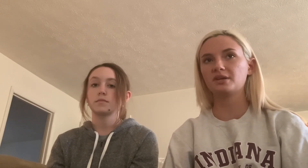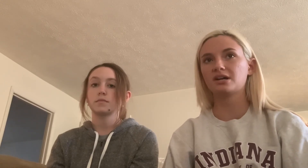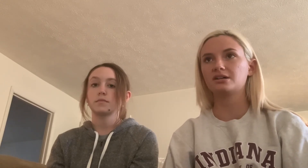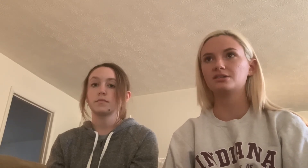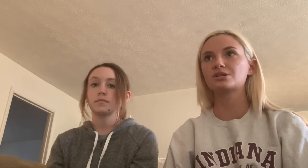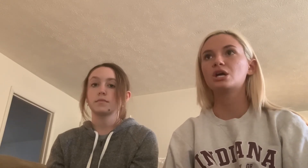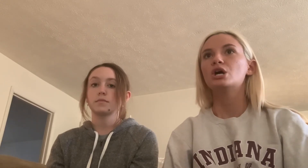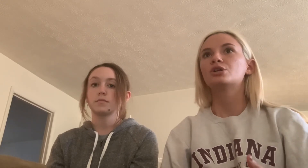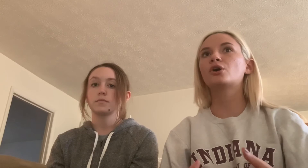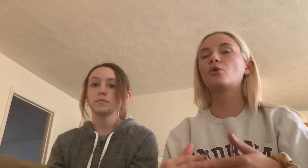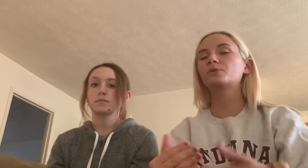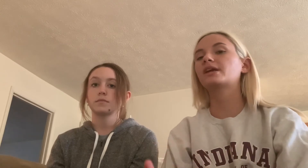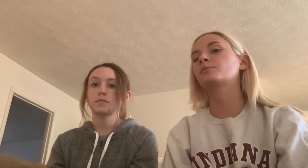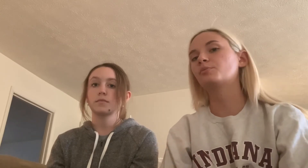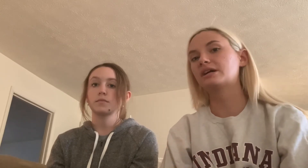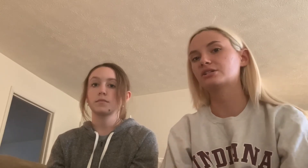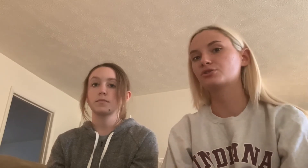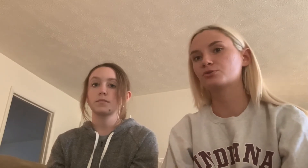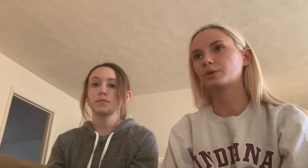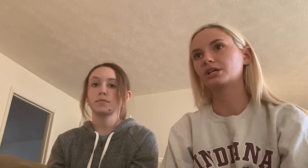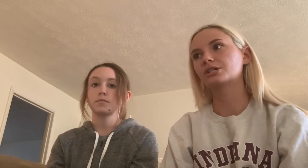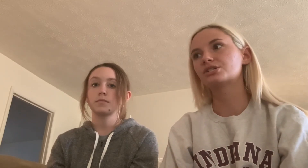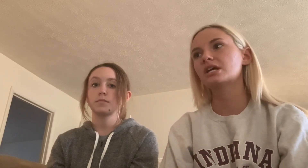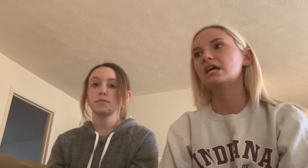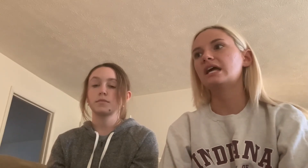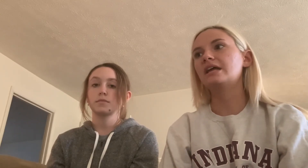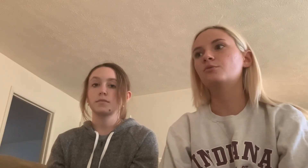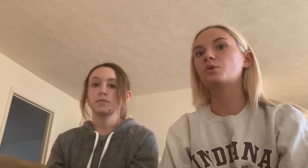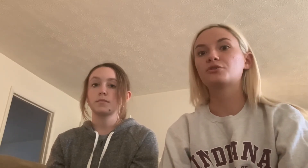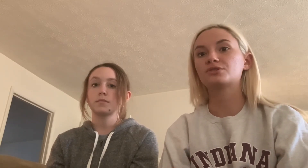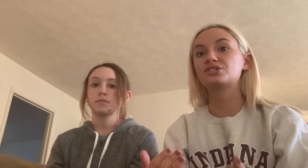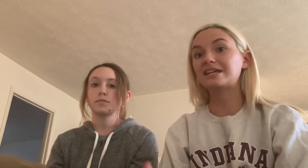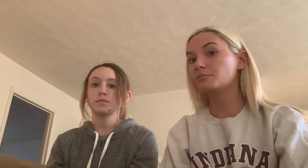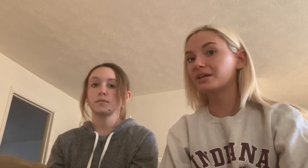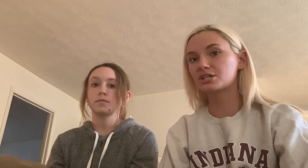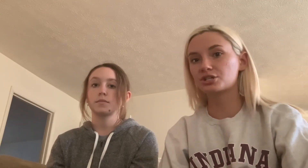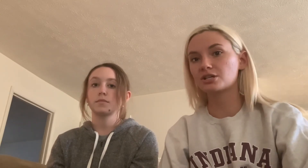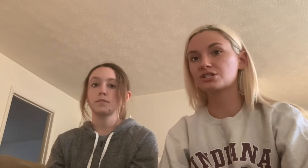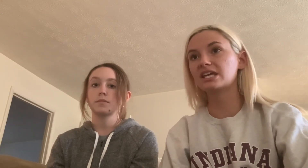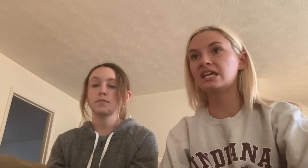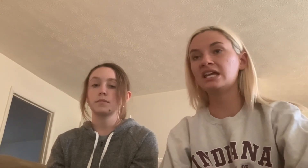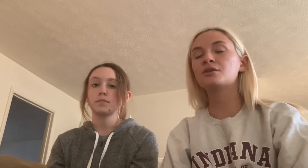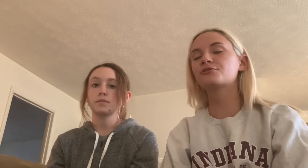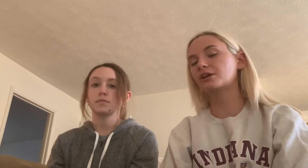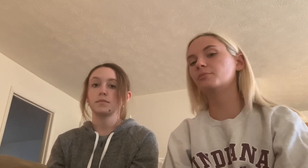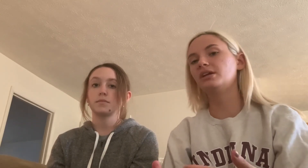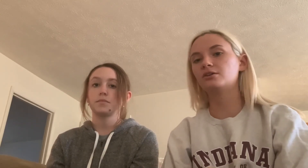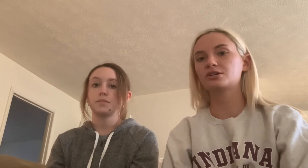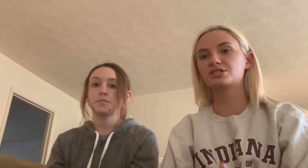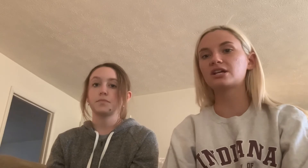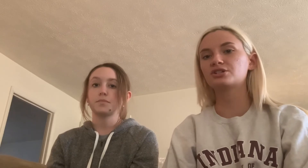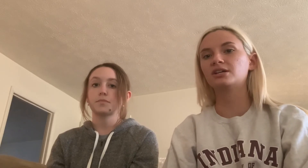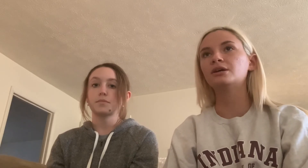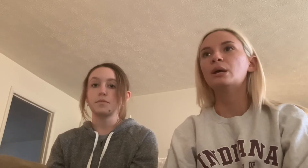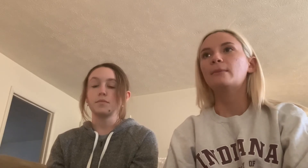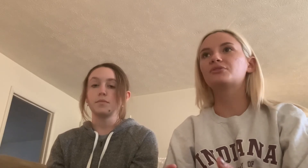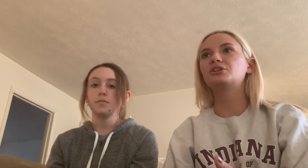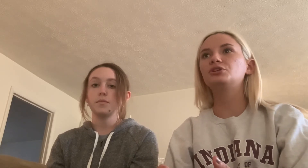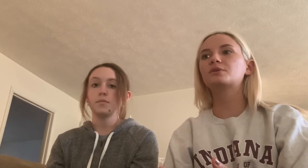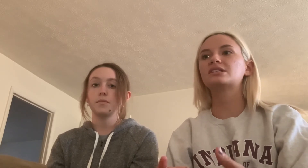because not only can we practice those words and with those same pictures in therapy in our session, but then you can take